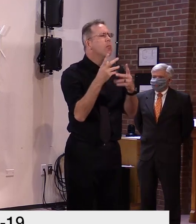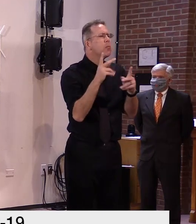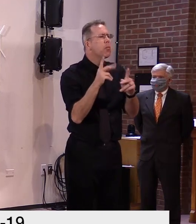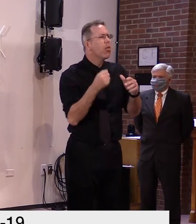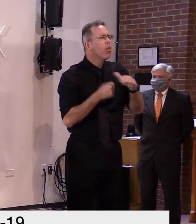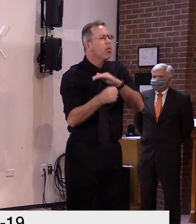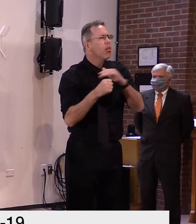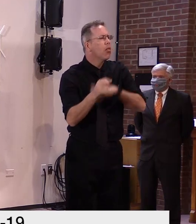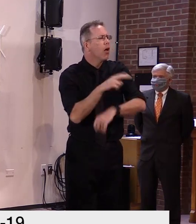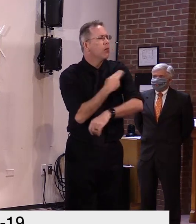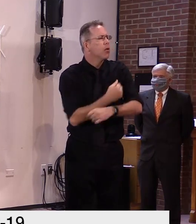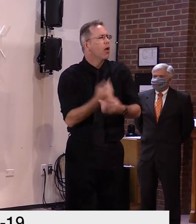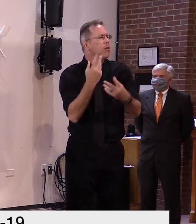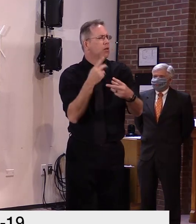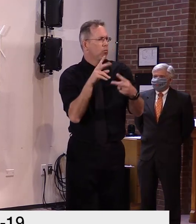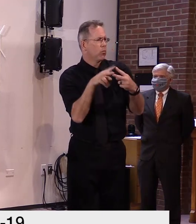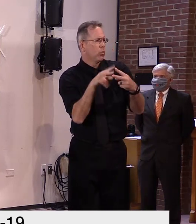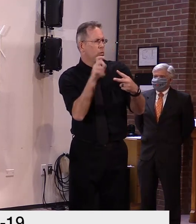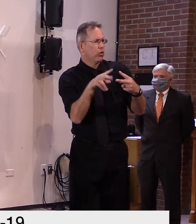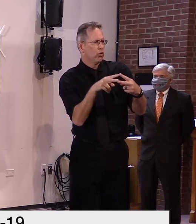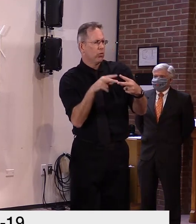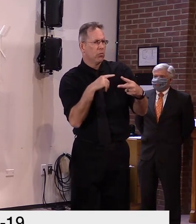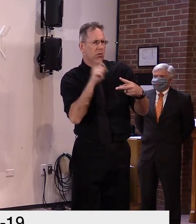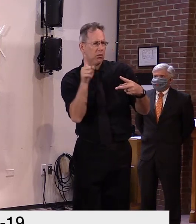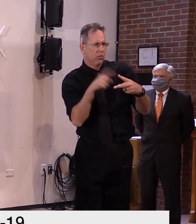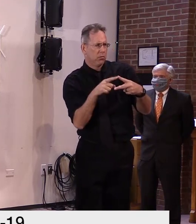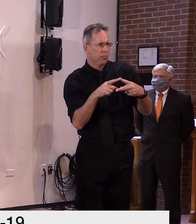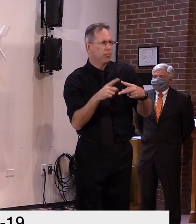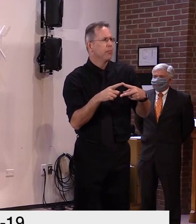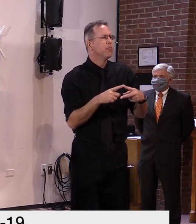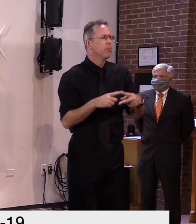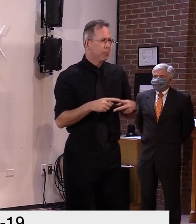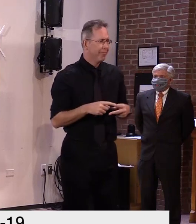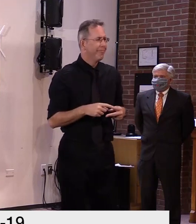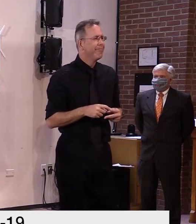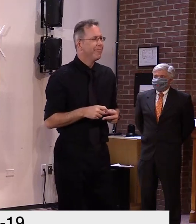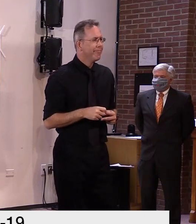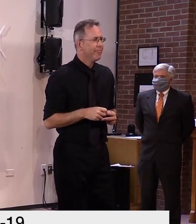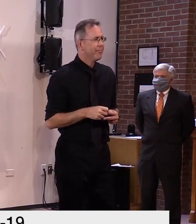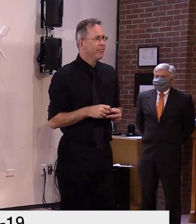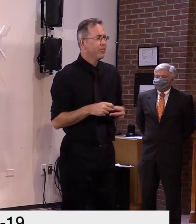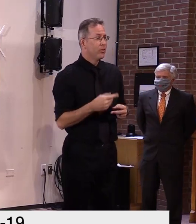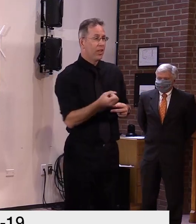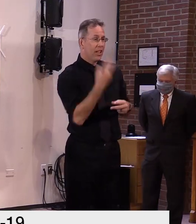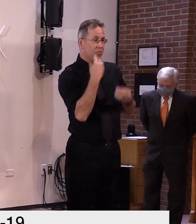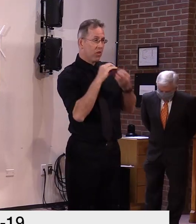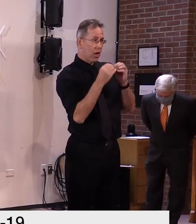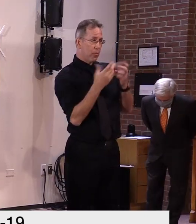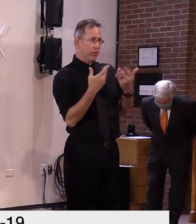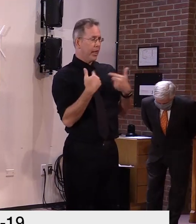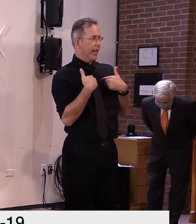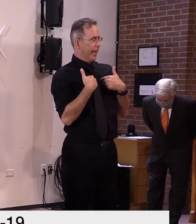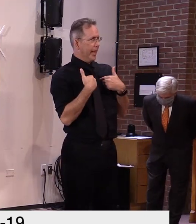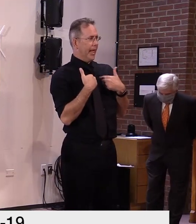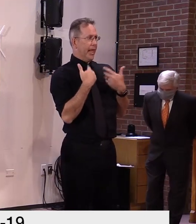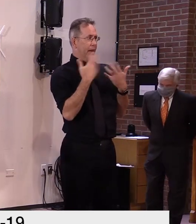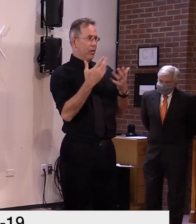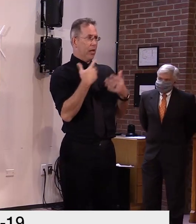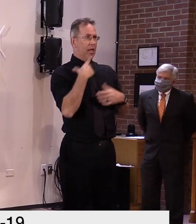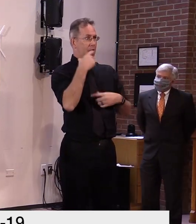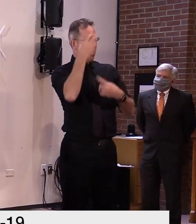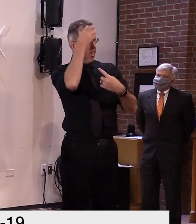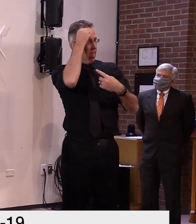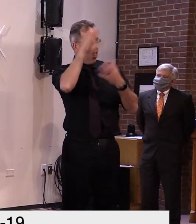You're asking me for numbers that I know we have, but I don't have at the top of my head. So the mortality rate for that